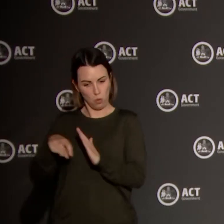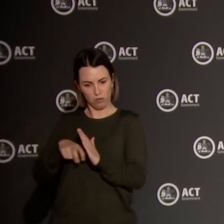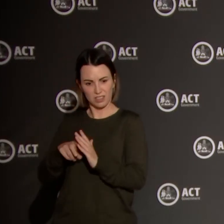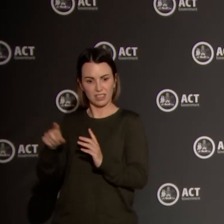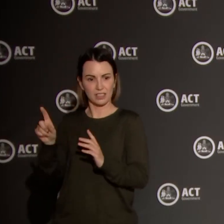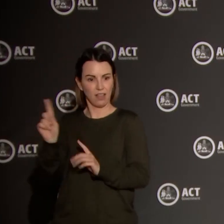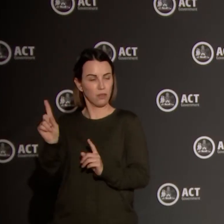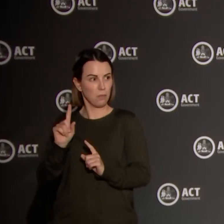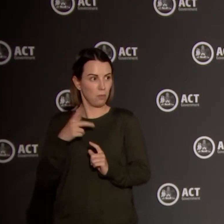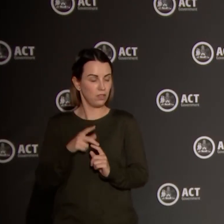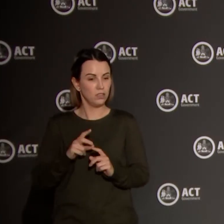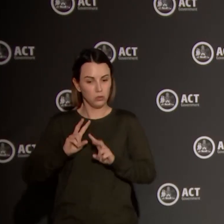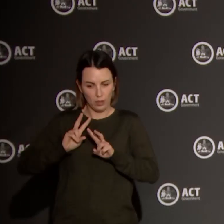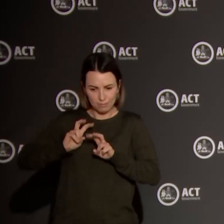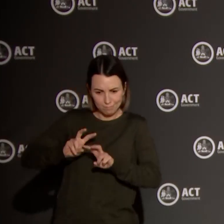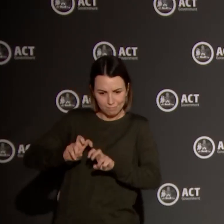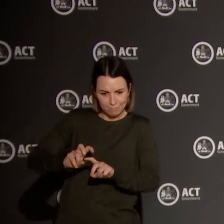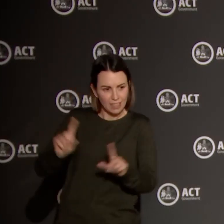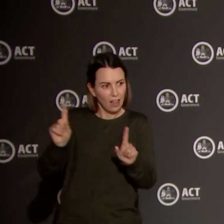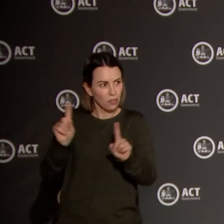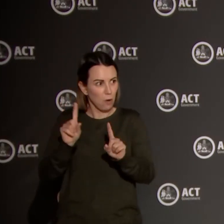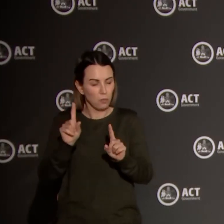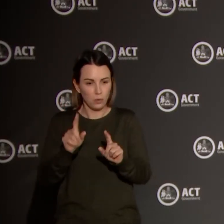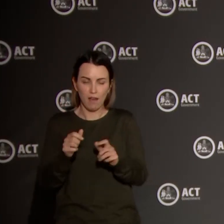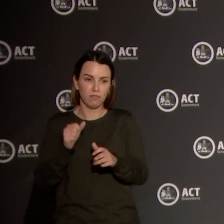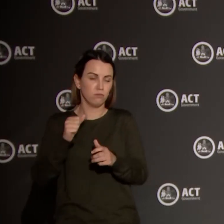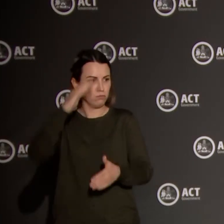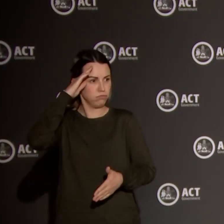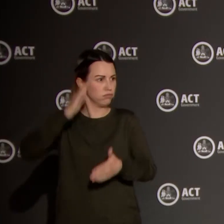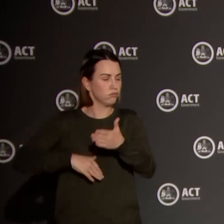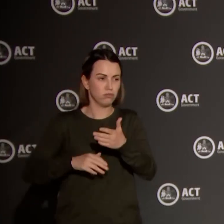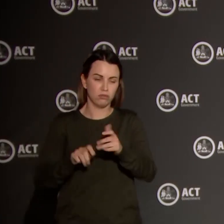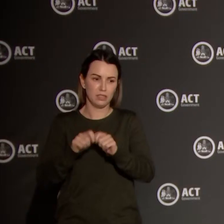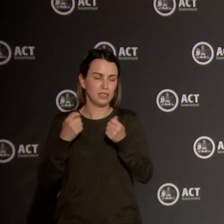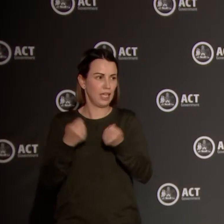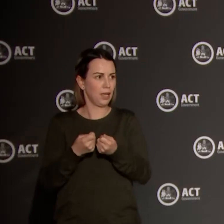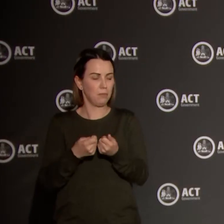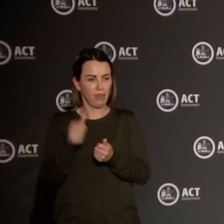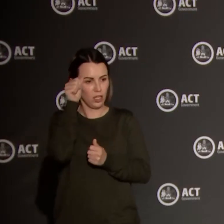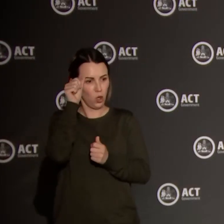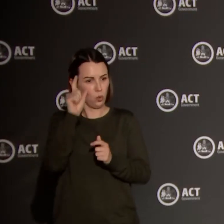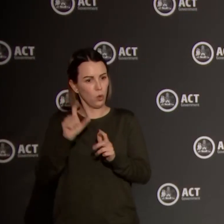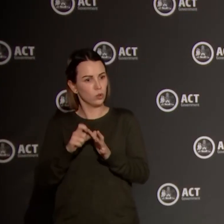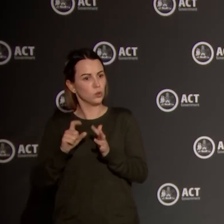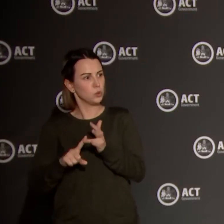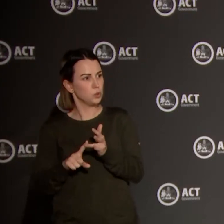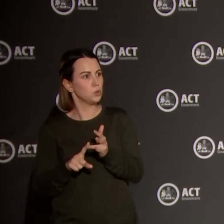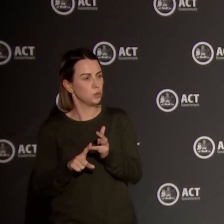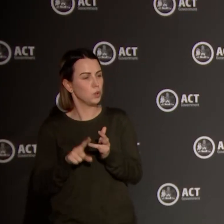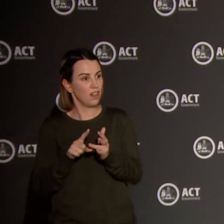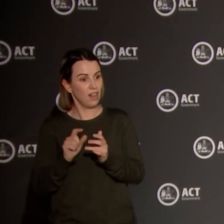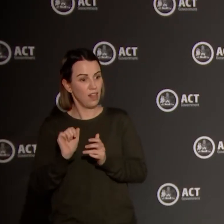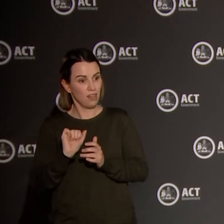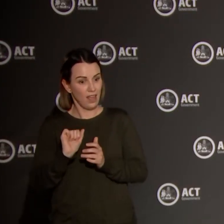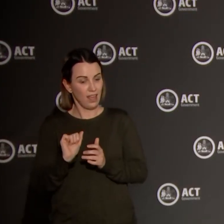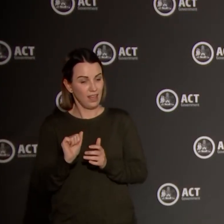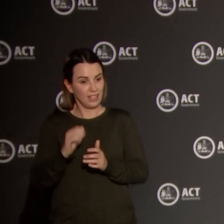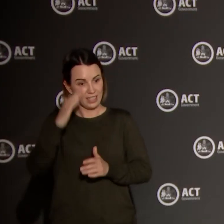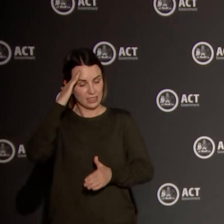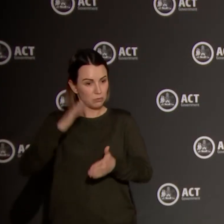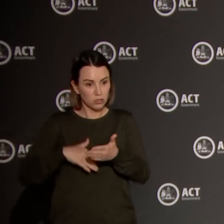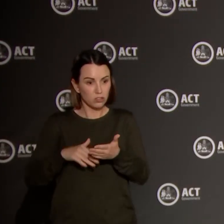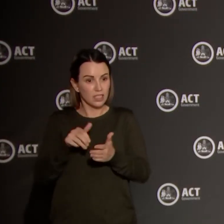at the moment. As the Minister said, we've got an excellent team who's done this now many times. In terms of their experience and